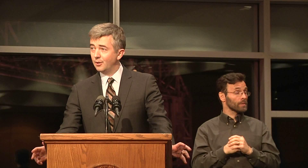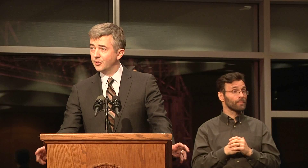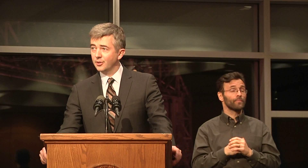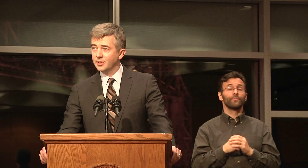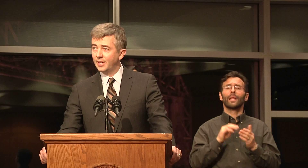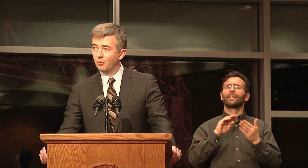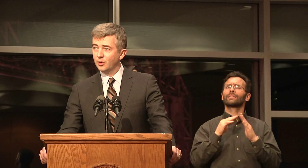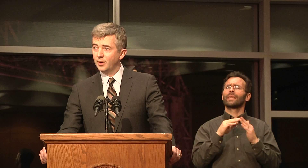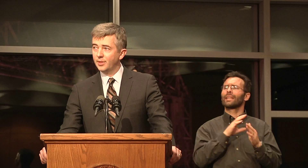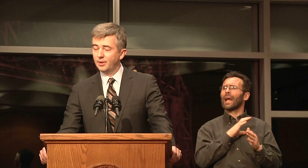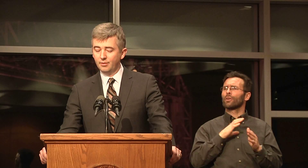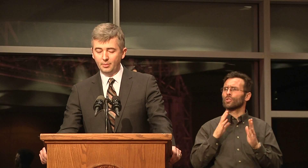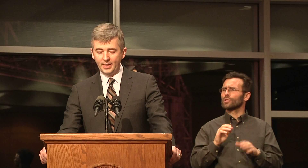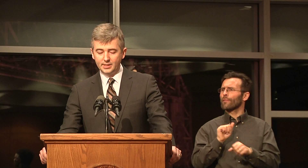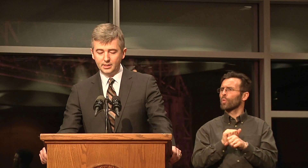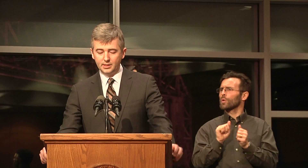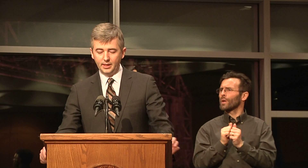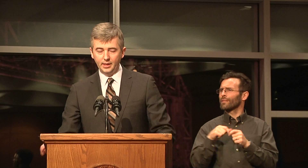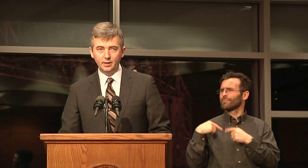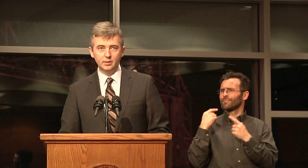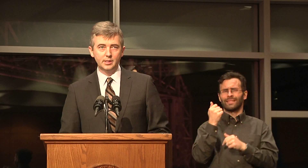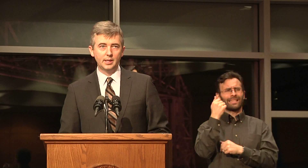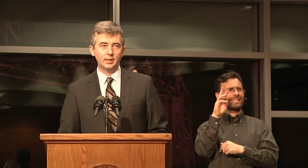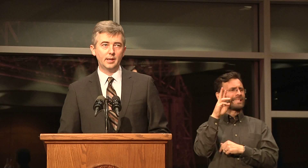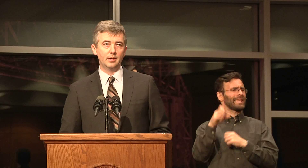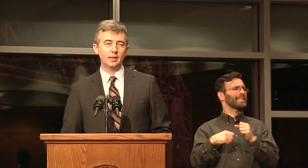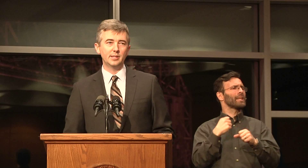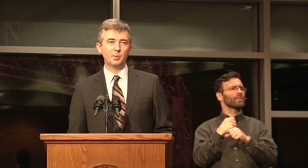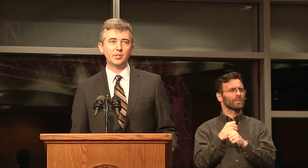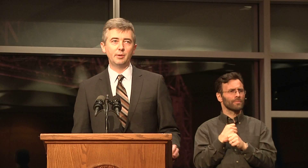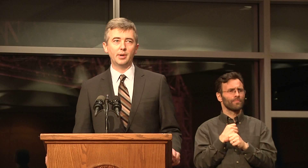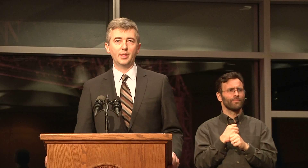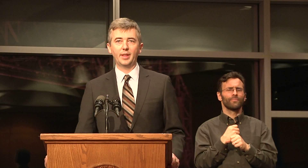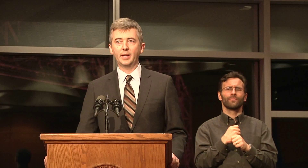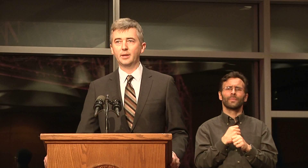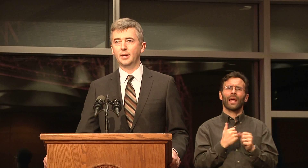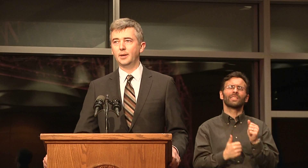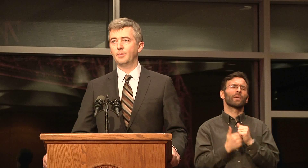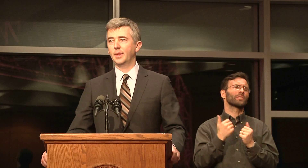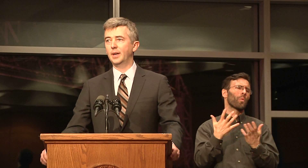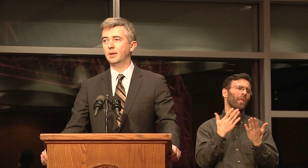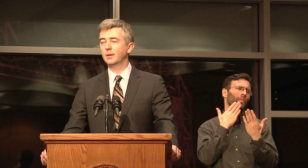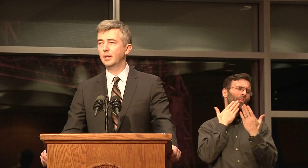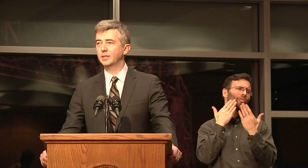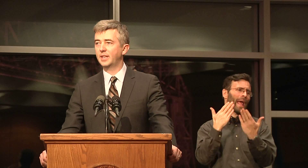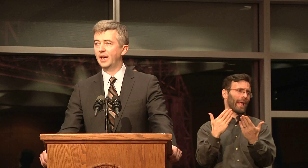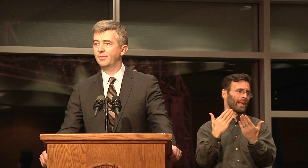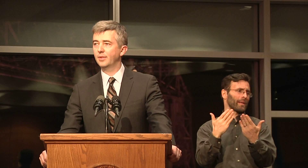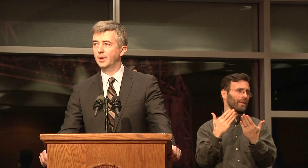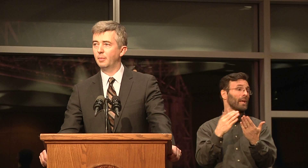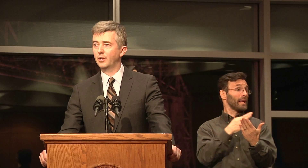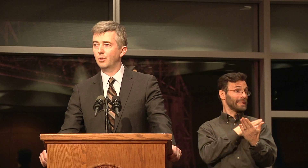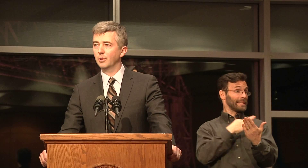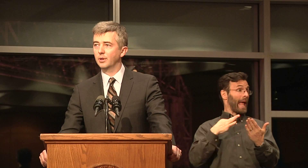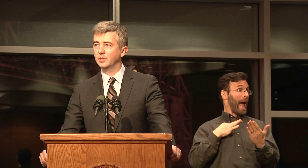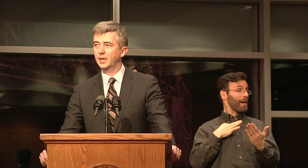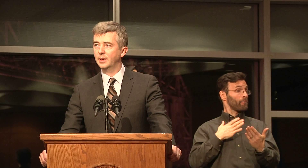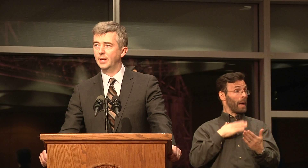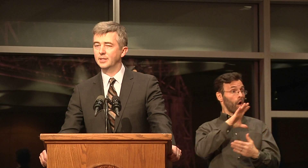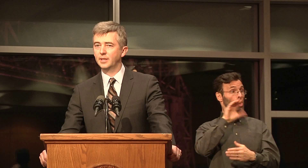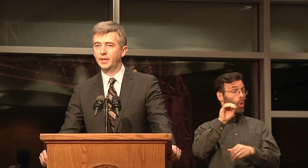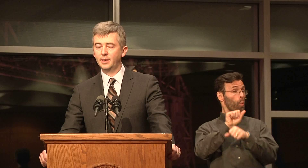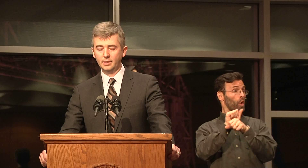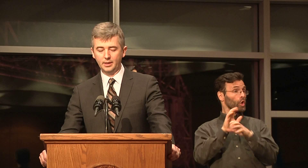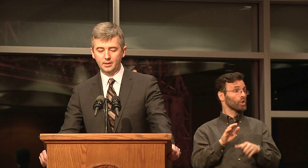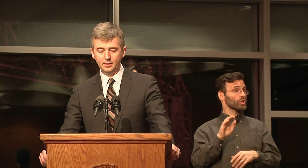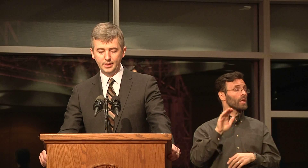city councilors that I've worked with over the past 16 years, and I especially want to thank staff and my coworkers